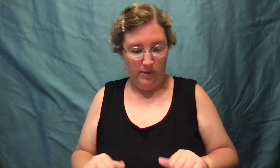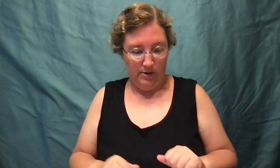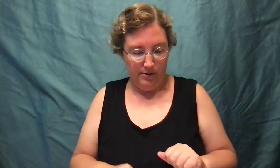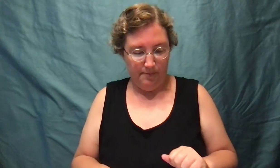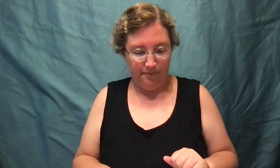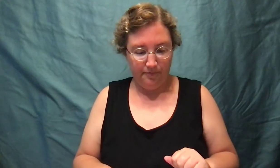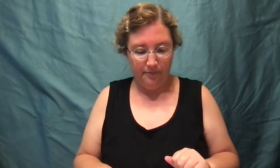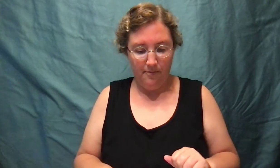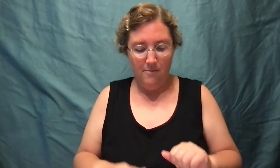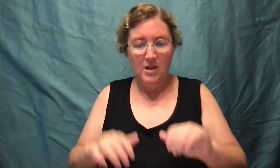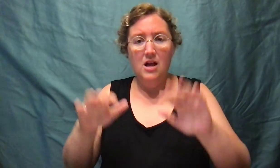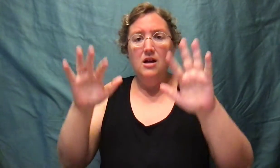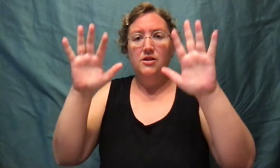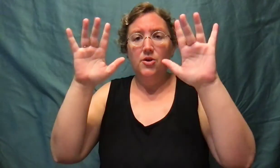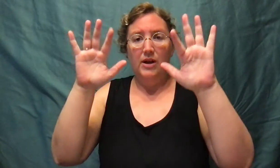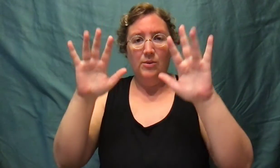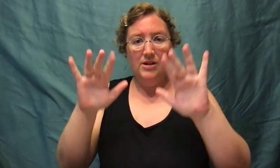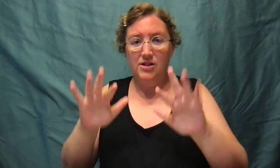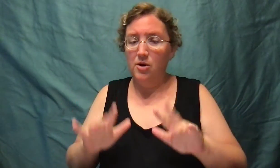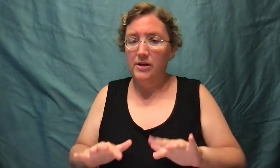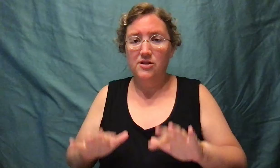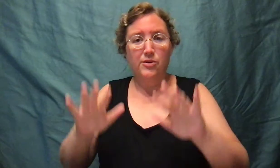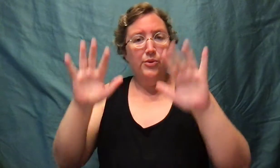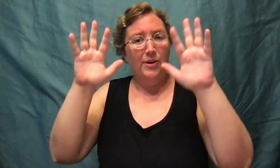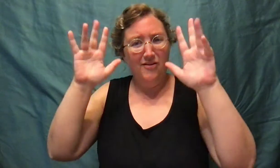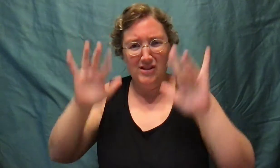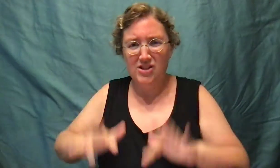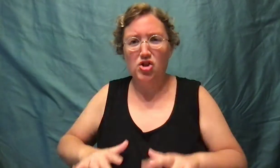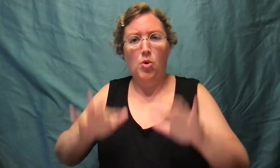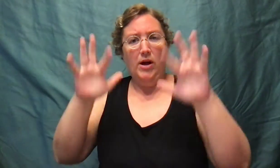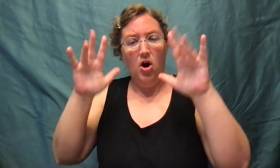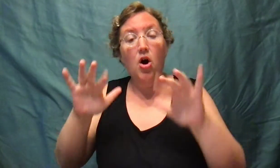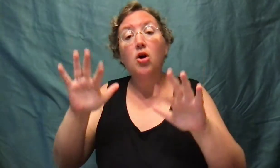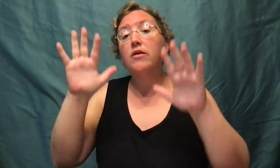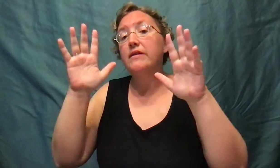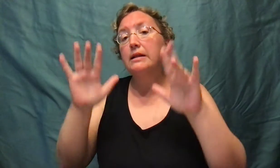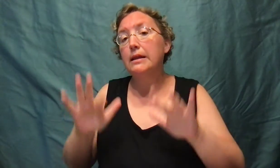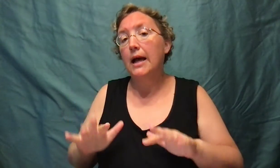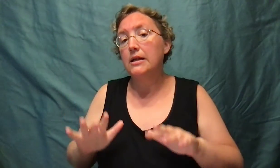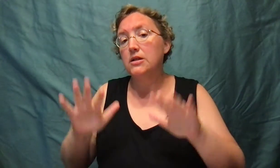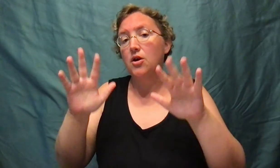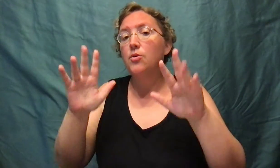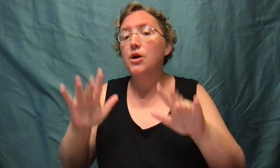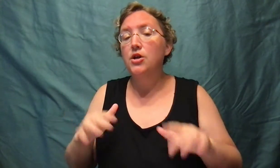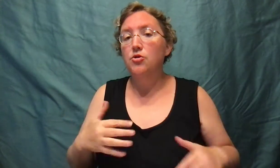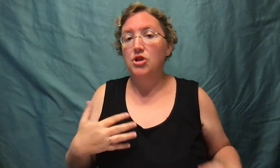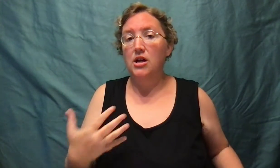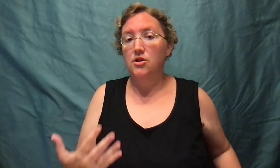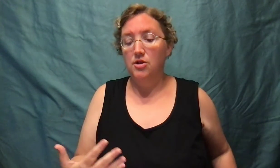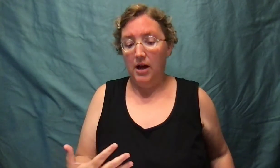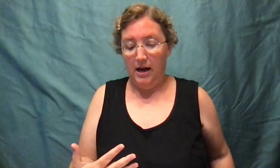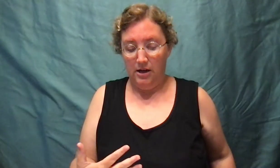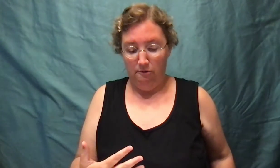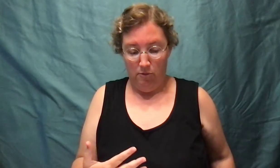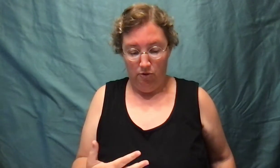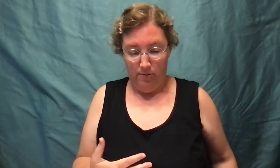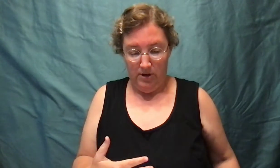wiggles. So again with snowy, just like with rain, if it's snowing hard, if it's a light snow, you change the kind of movement you